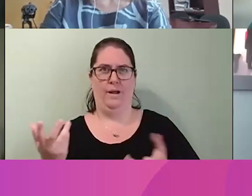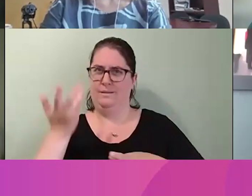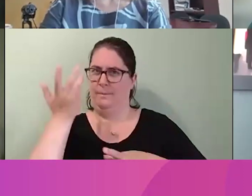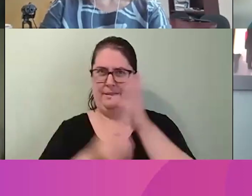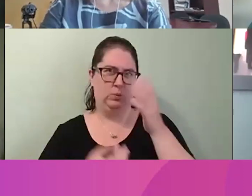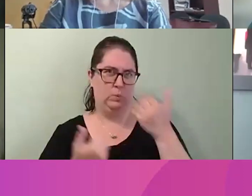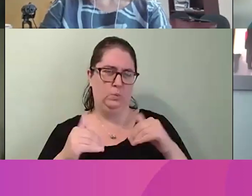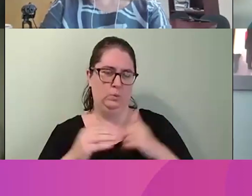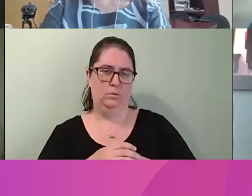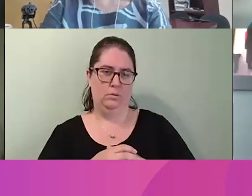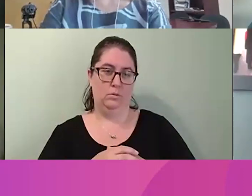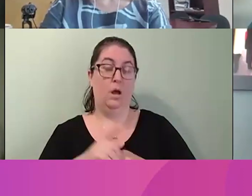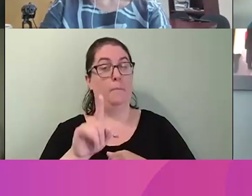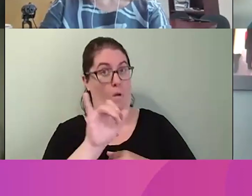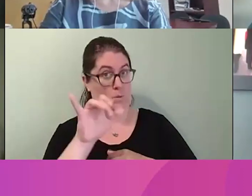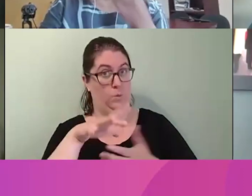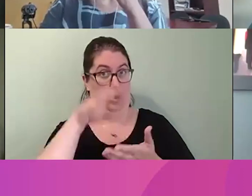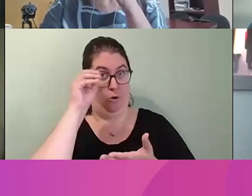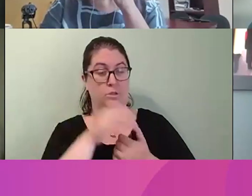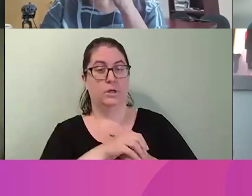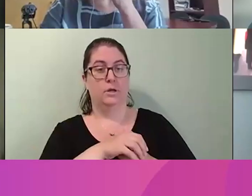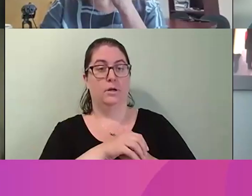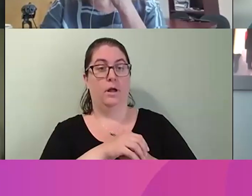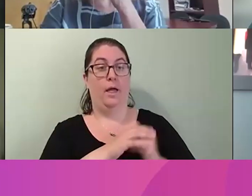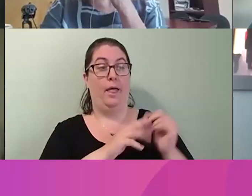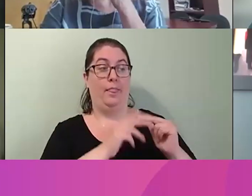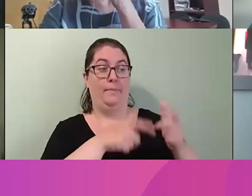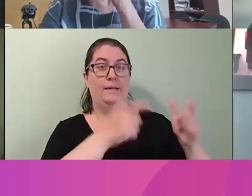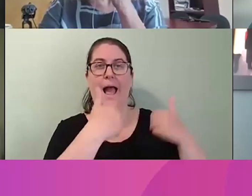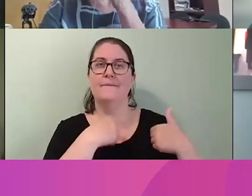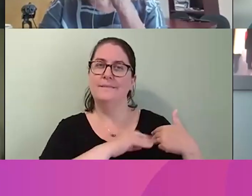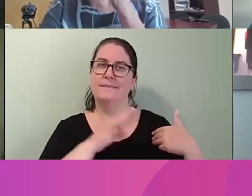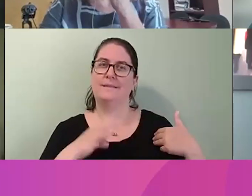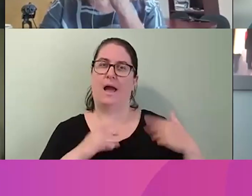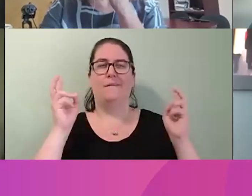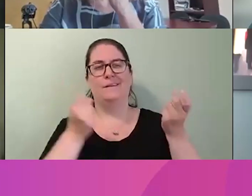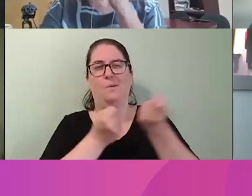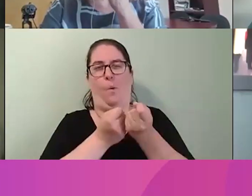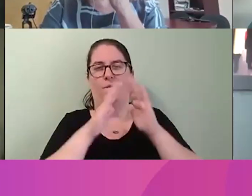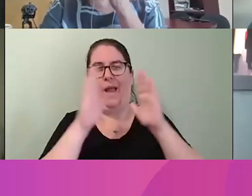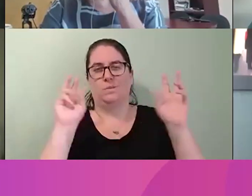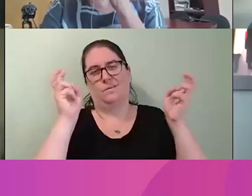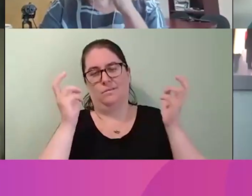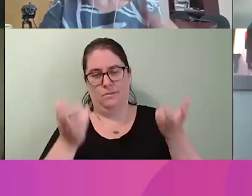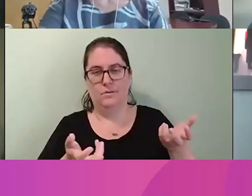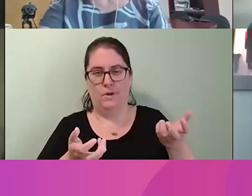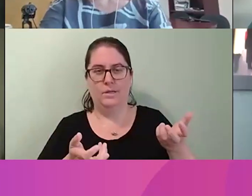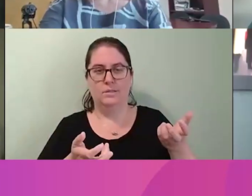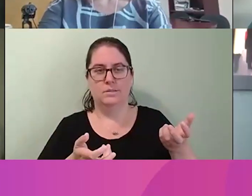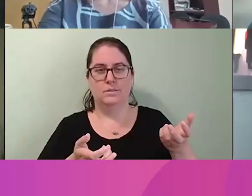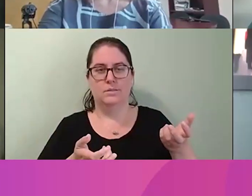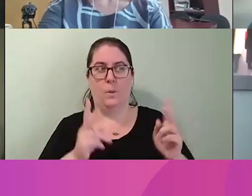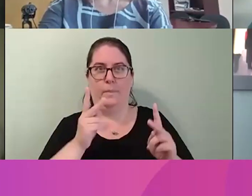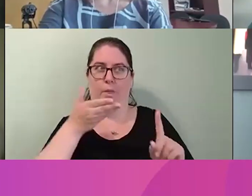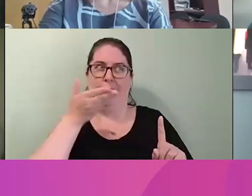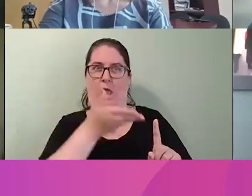And then the other part I really learned was that these are buildings that have staff. It was basically supportive housing. So having people